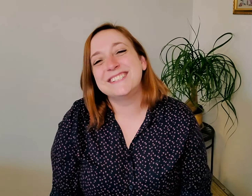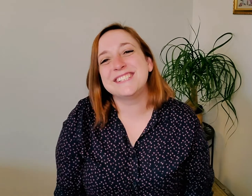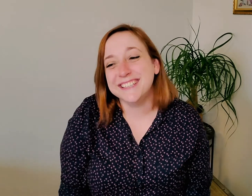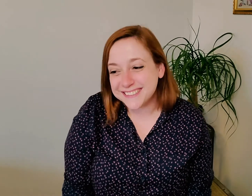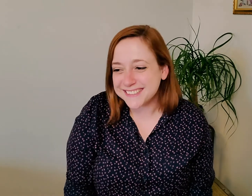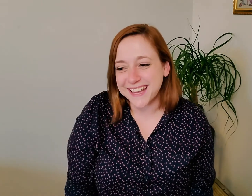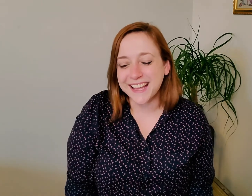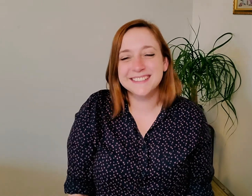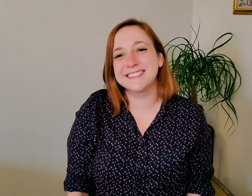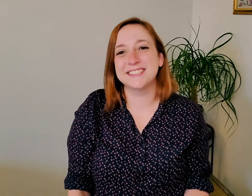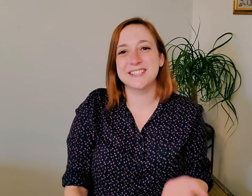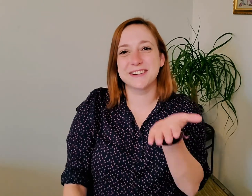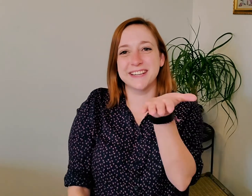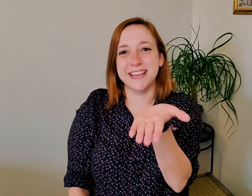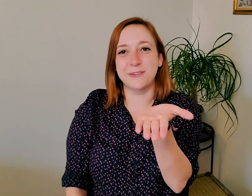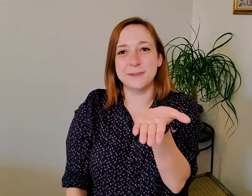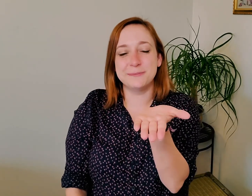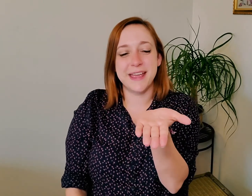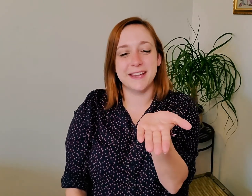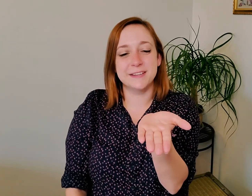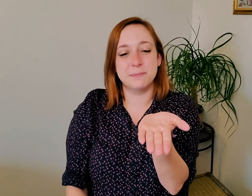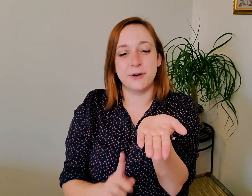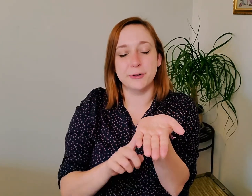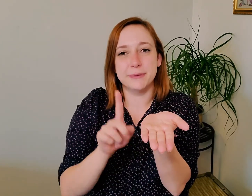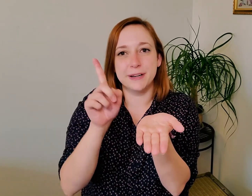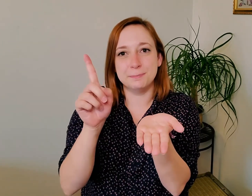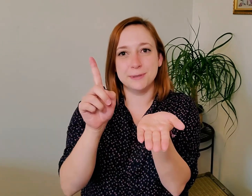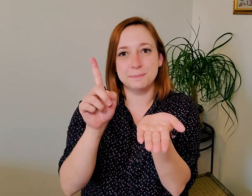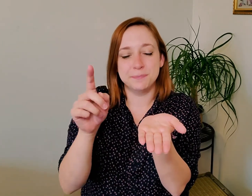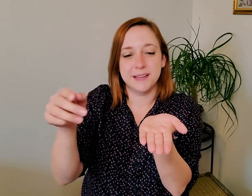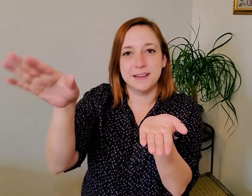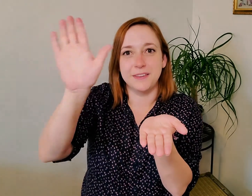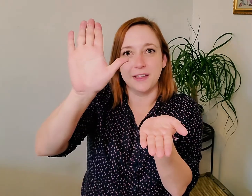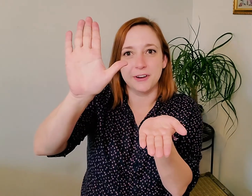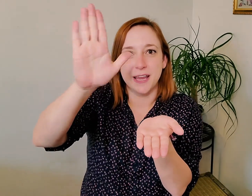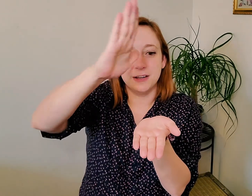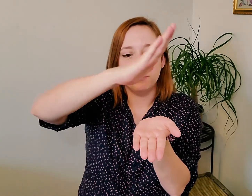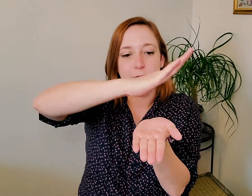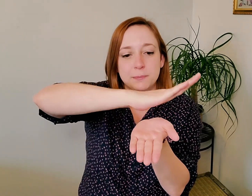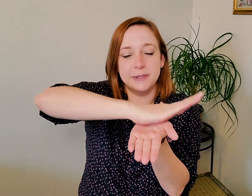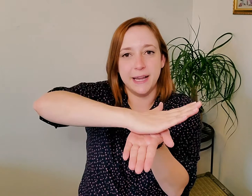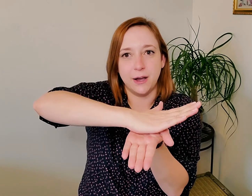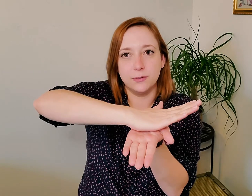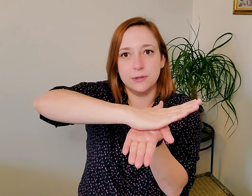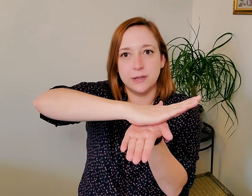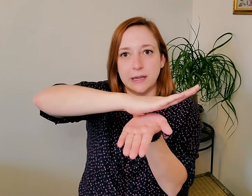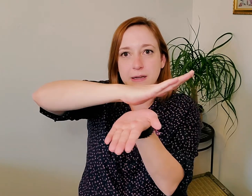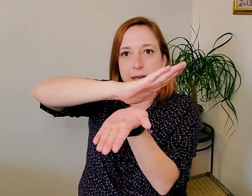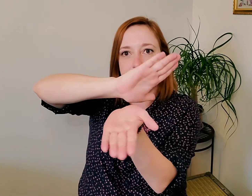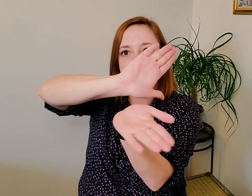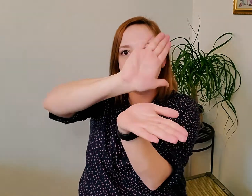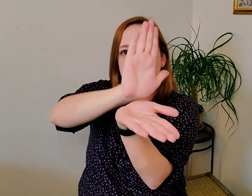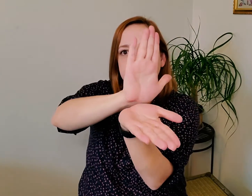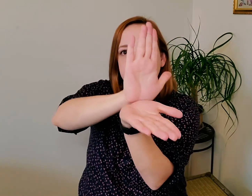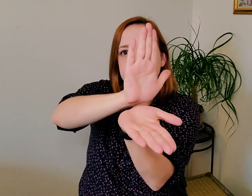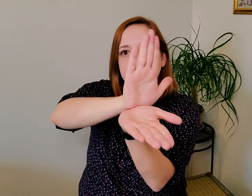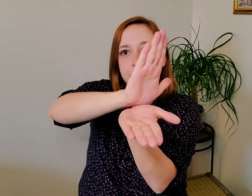Cheese is next. So we're going to take one hand palm up, the other hand palm down, and connect our heels of our